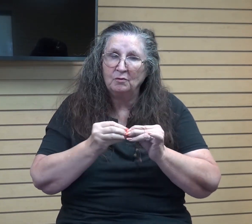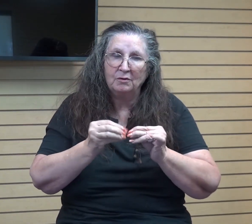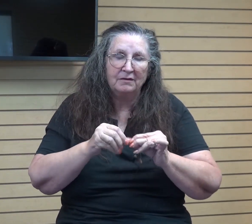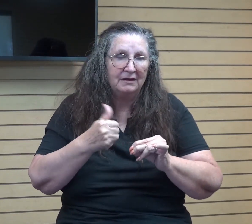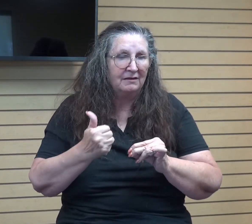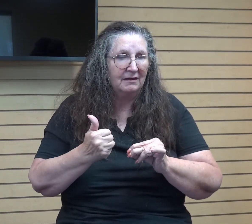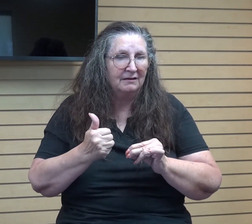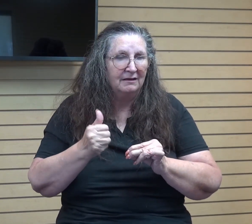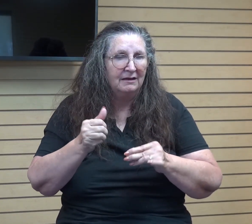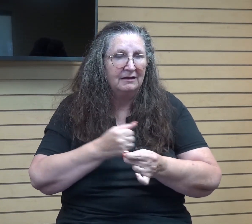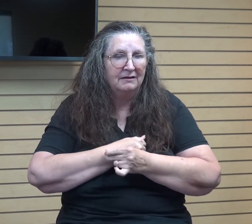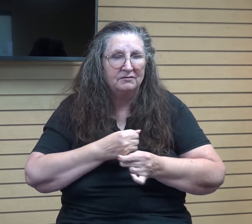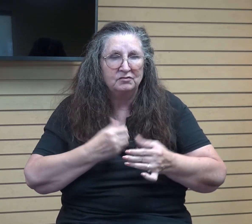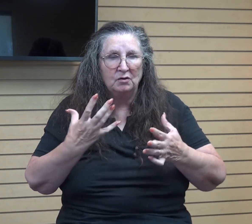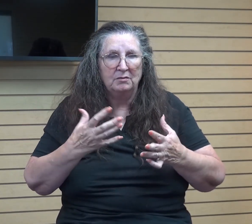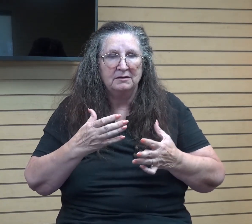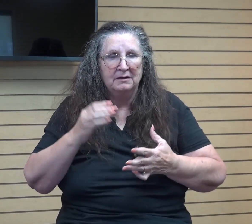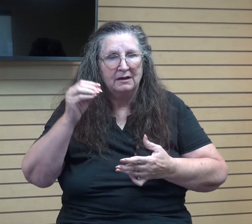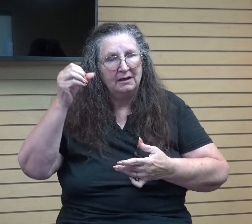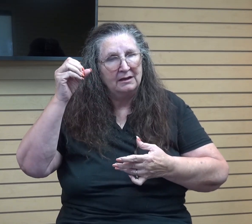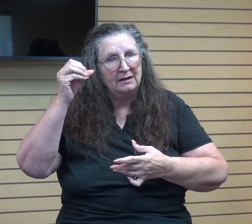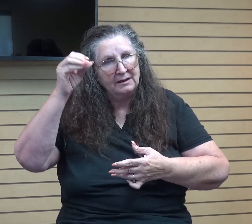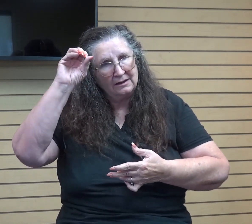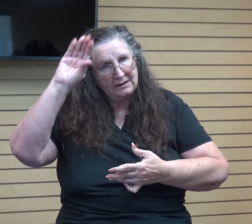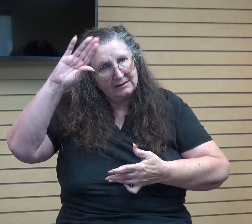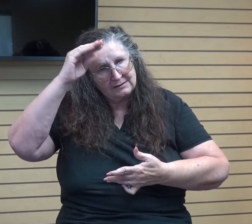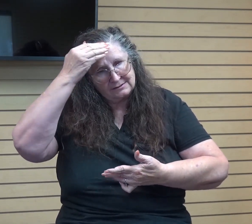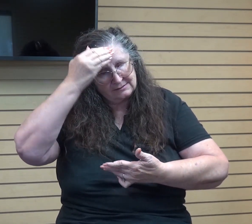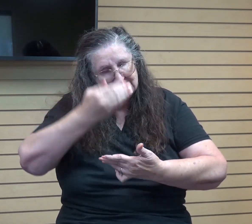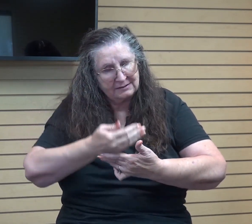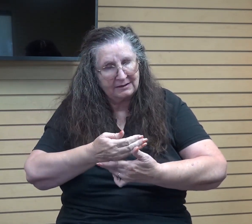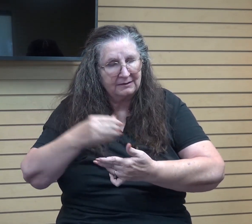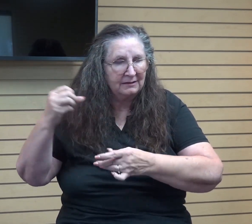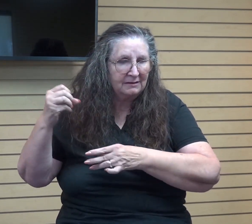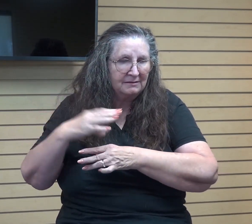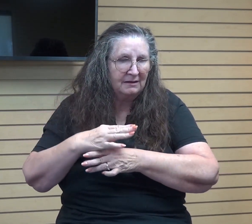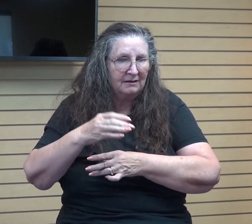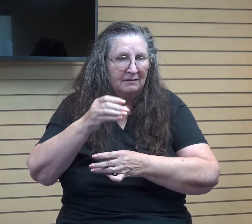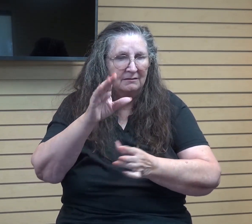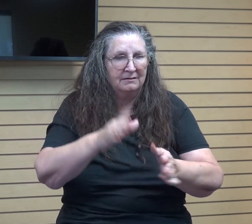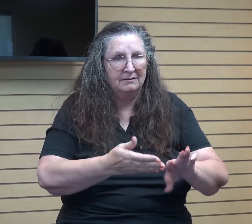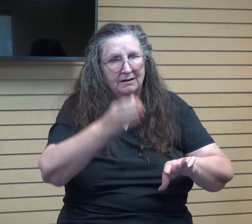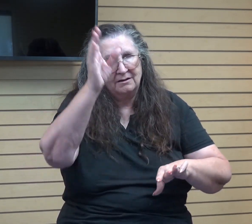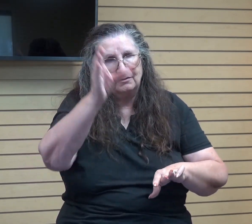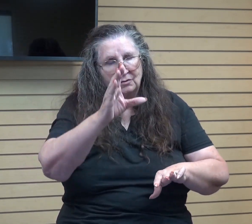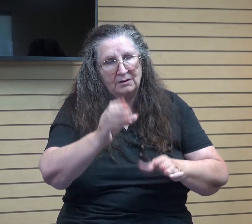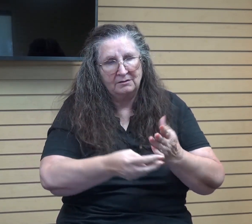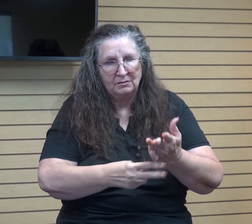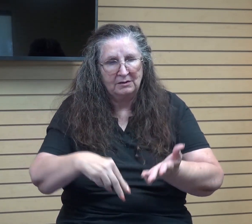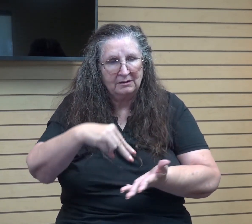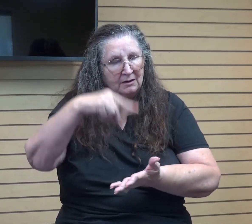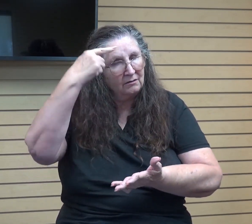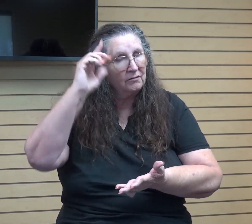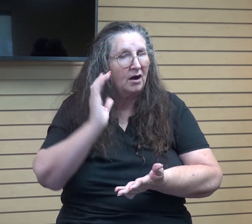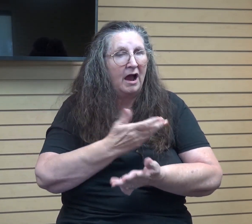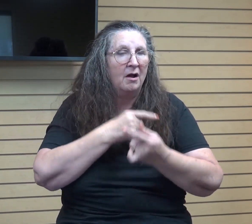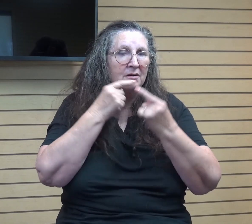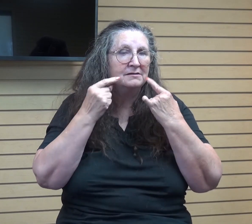us so much that he sent his son to die on the cross and rise again for our sins. And so there shouldn't be